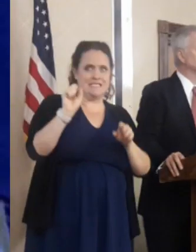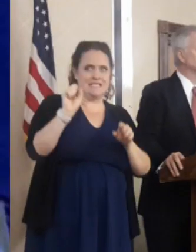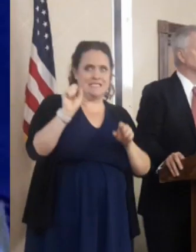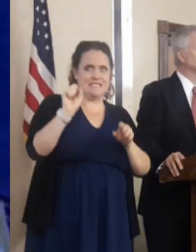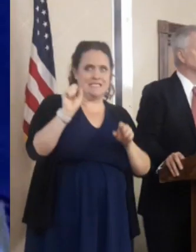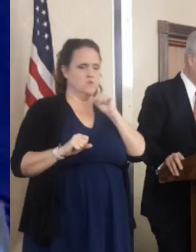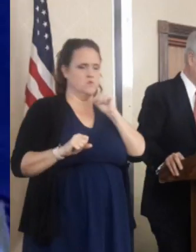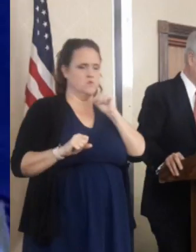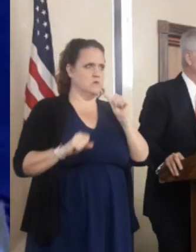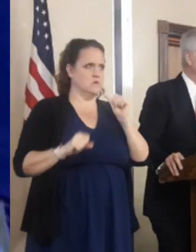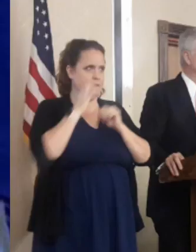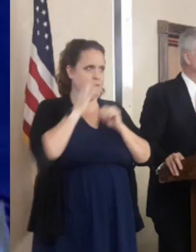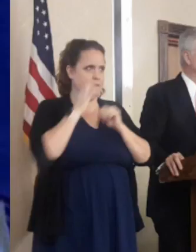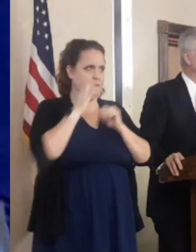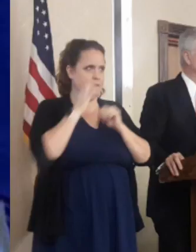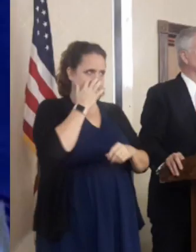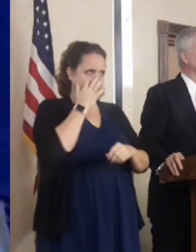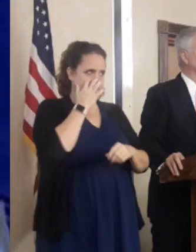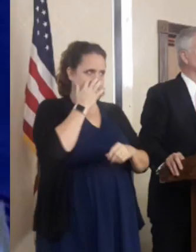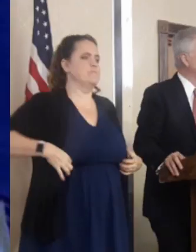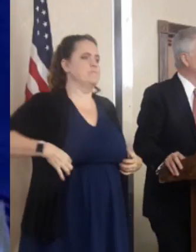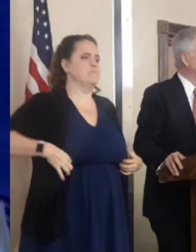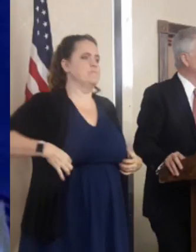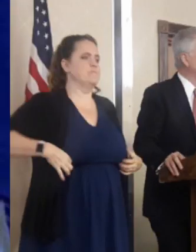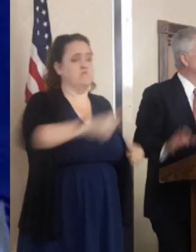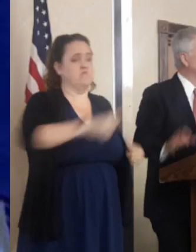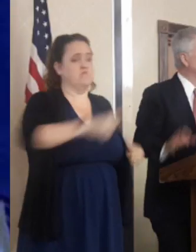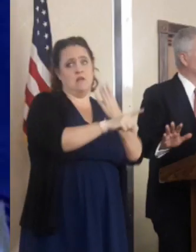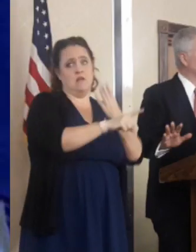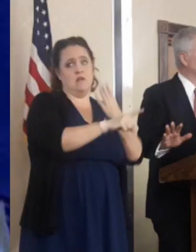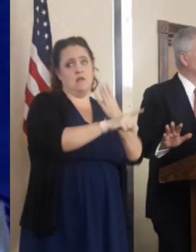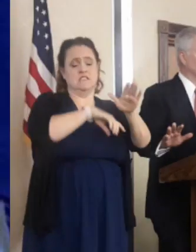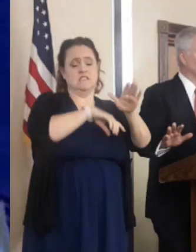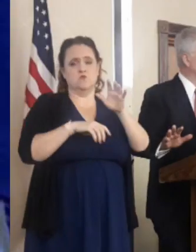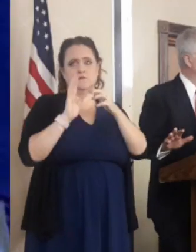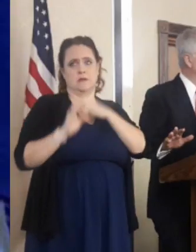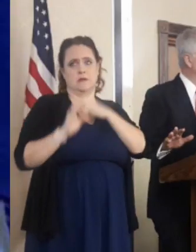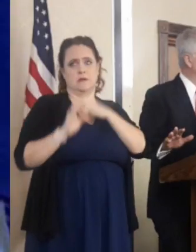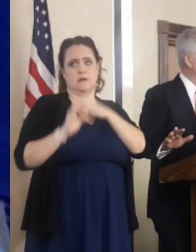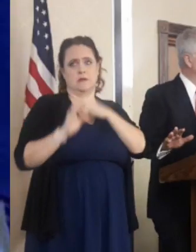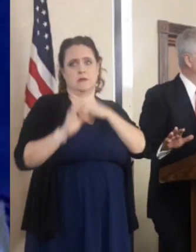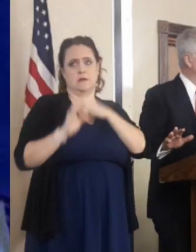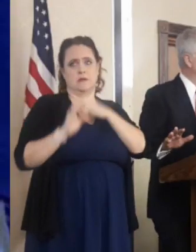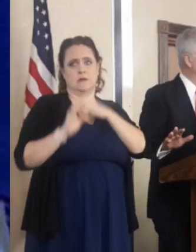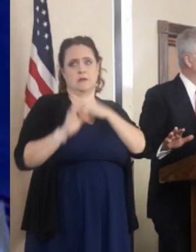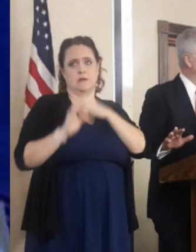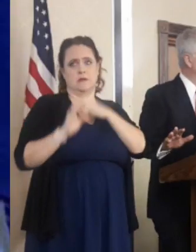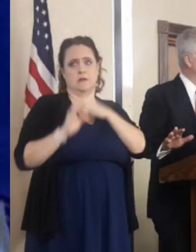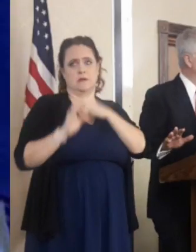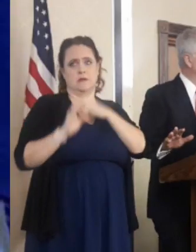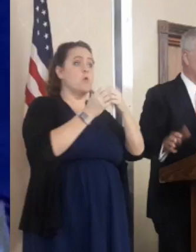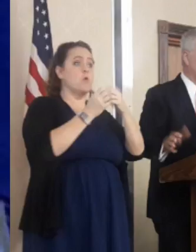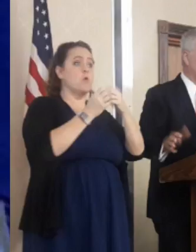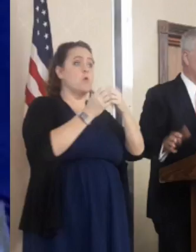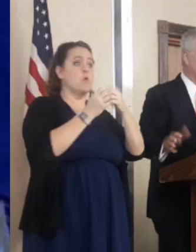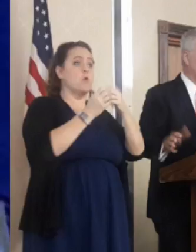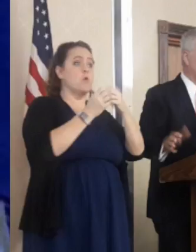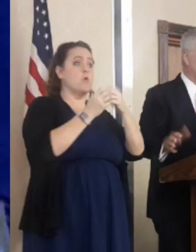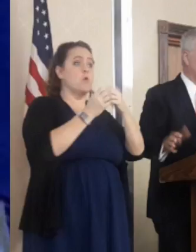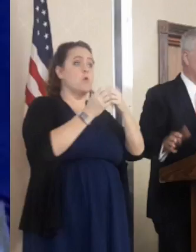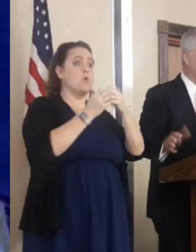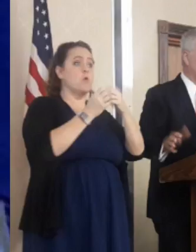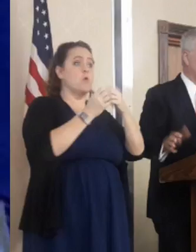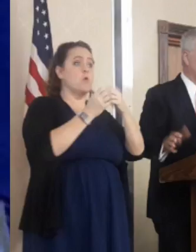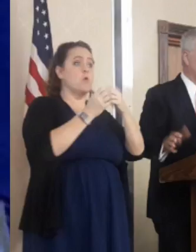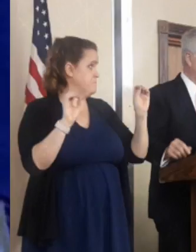sir. Any further discussion on whether or not to refer? Seeing none, all in favor of